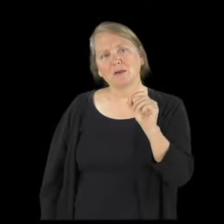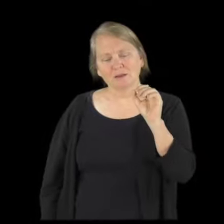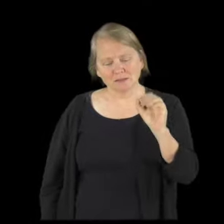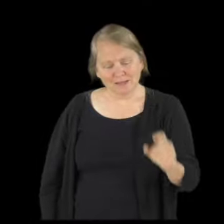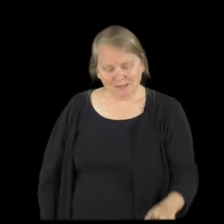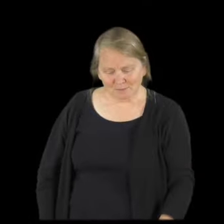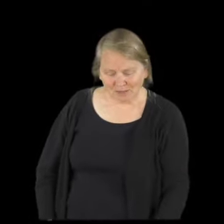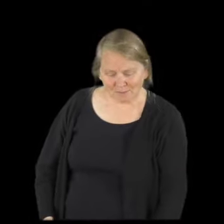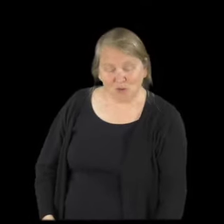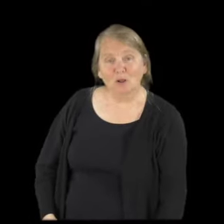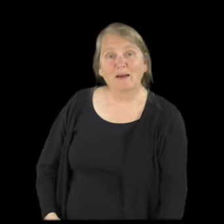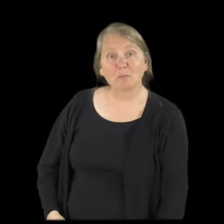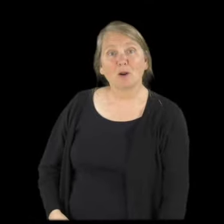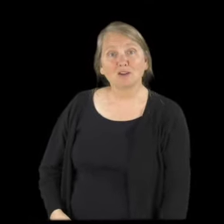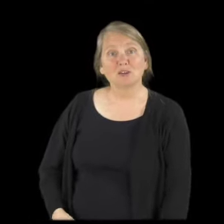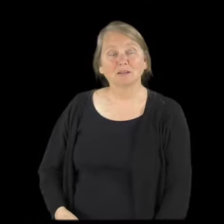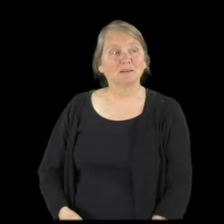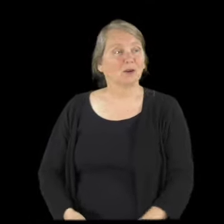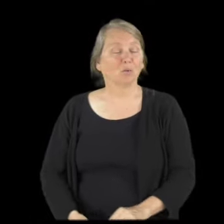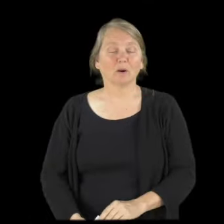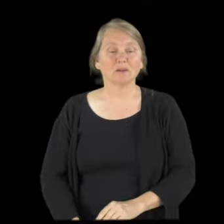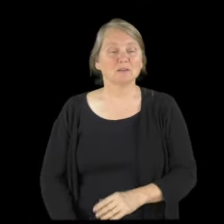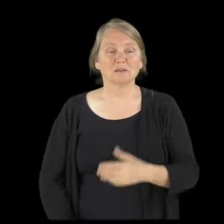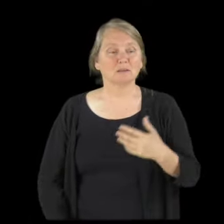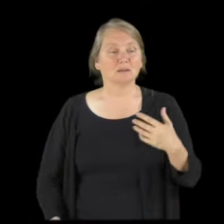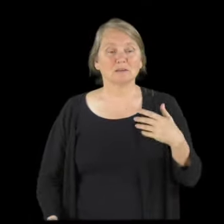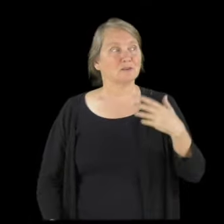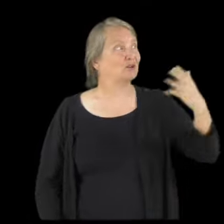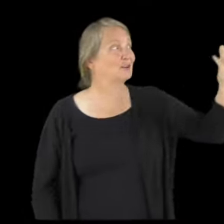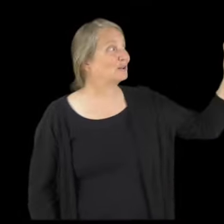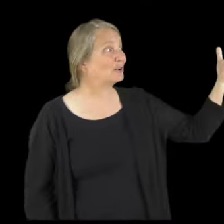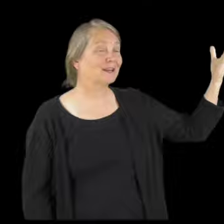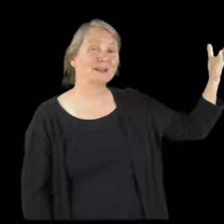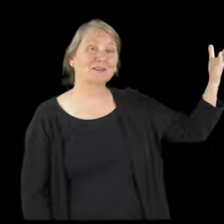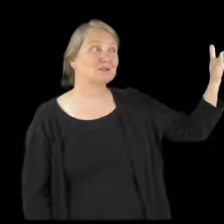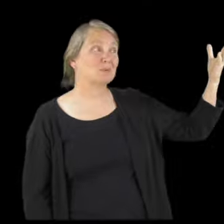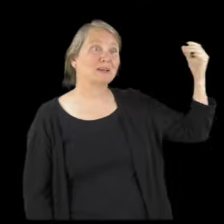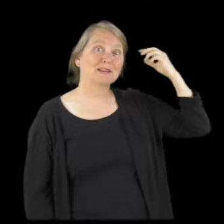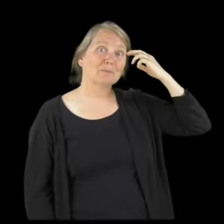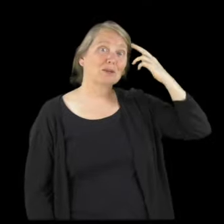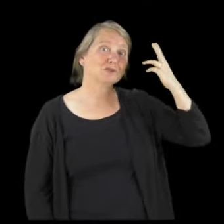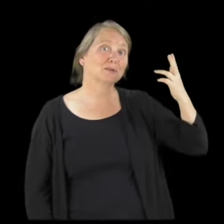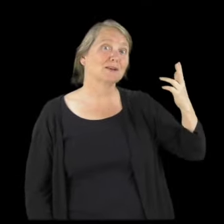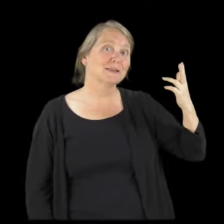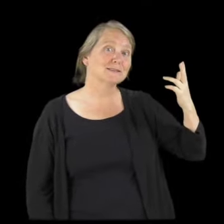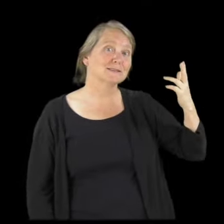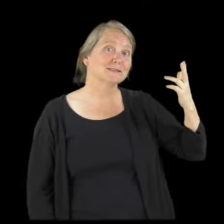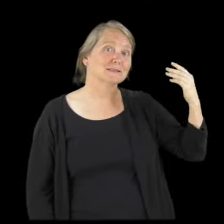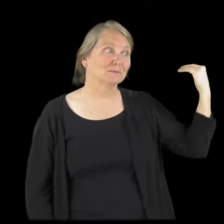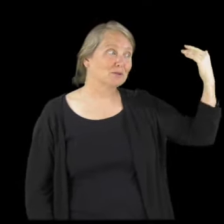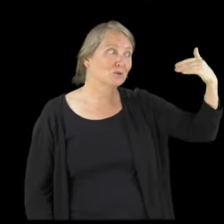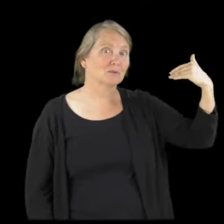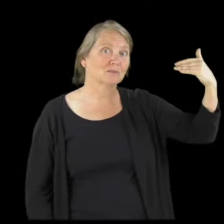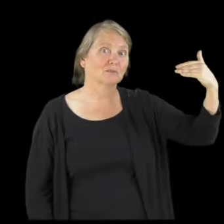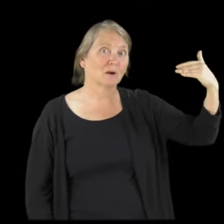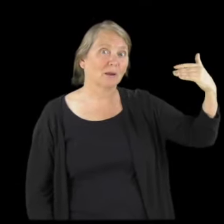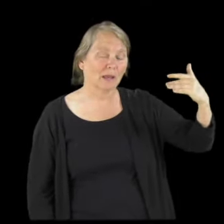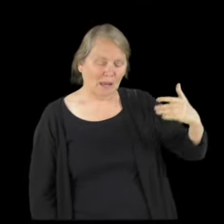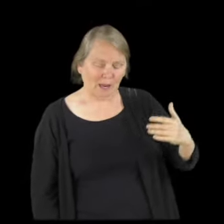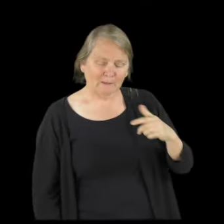is sometimes you will have a project where you're looking at the display, it's like, I'm not sure what their thesis is. I'm not sure where this is going. And then you